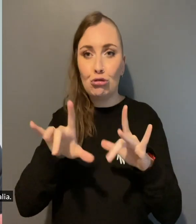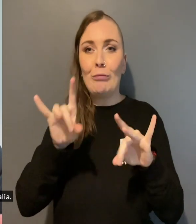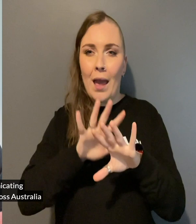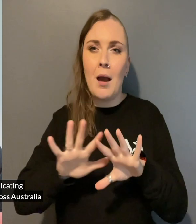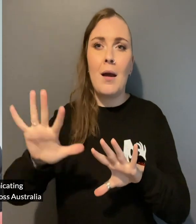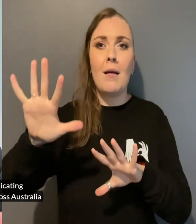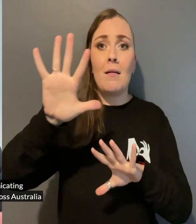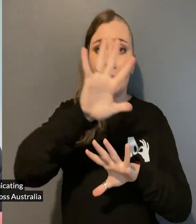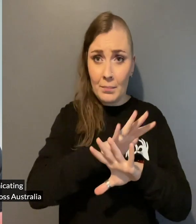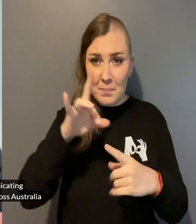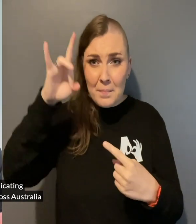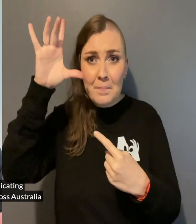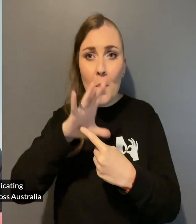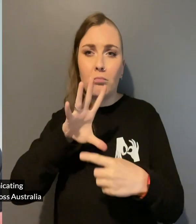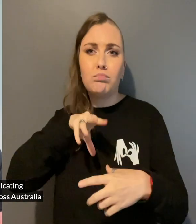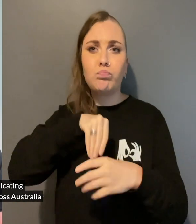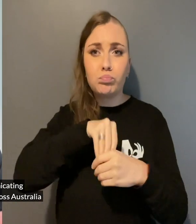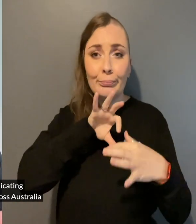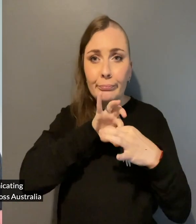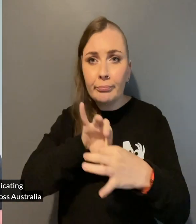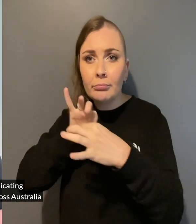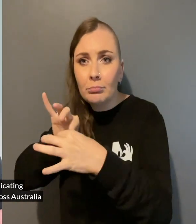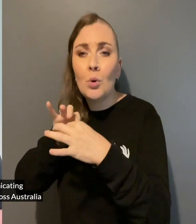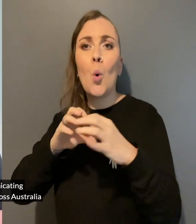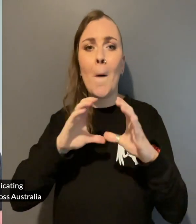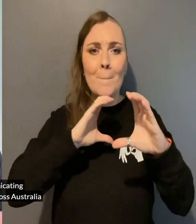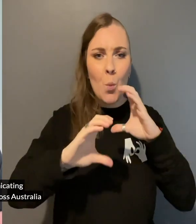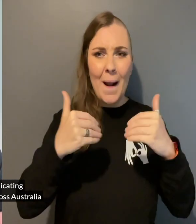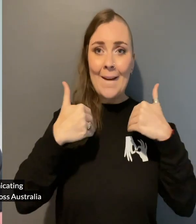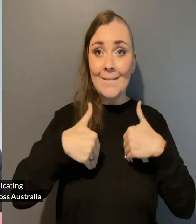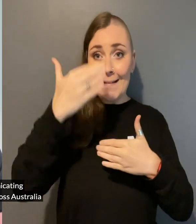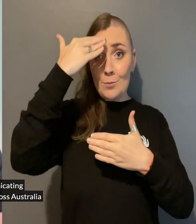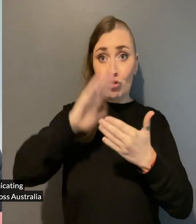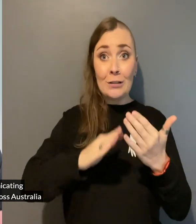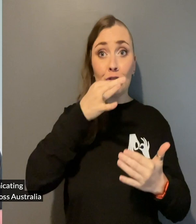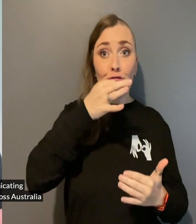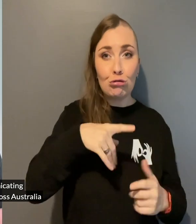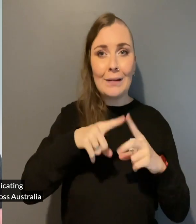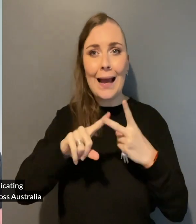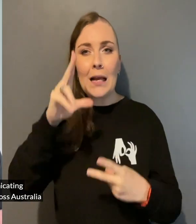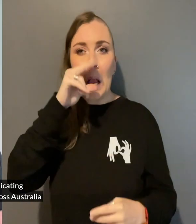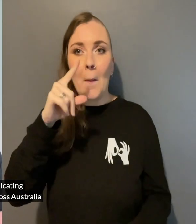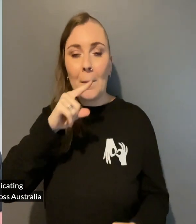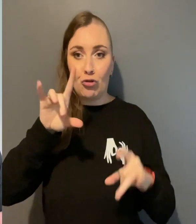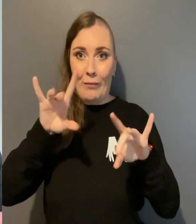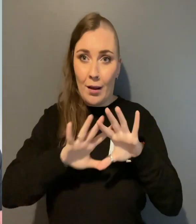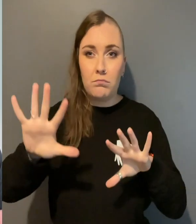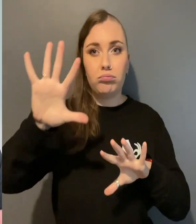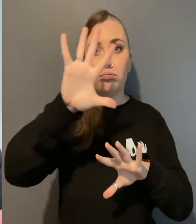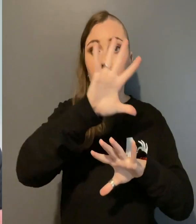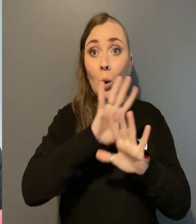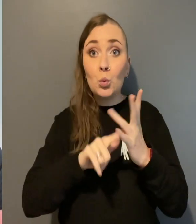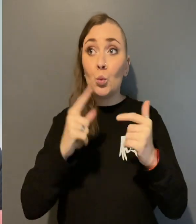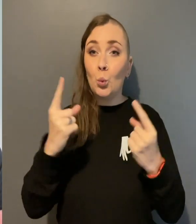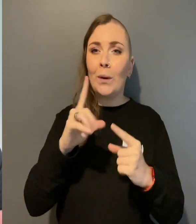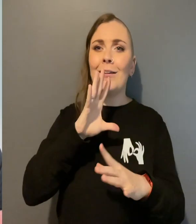Australia we play an important part in linking and communicating the lived experiences of children and young people across Australia to